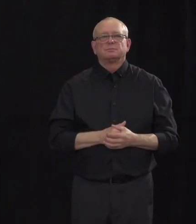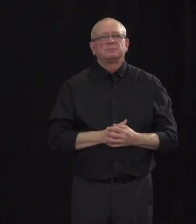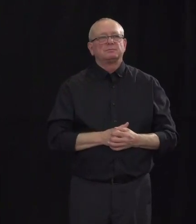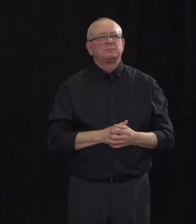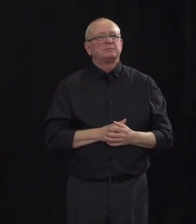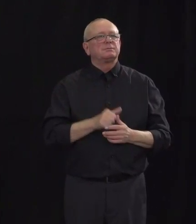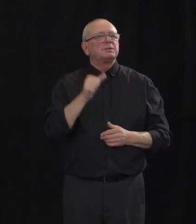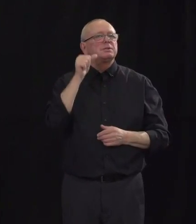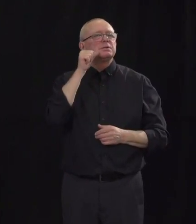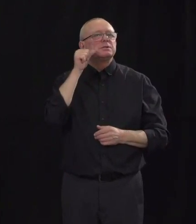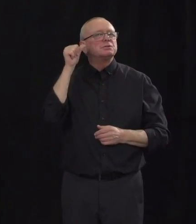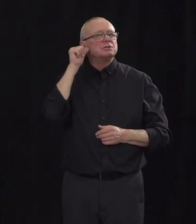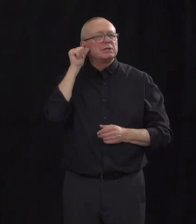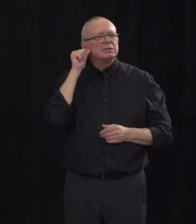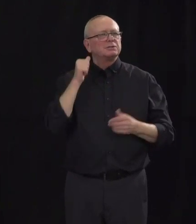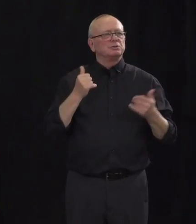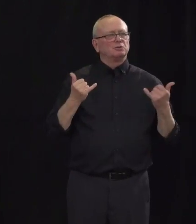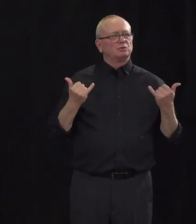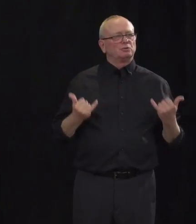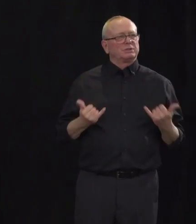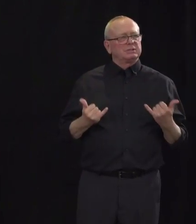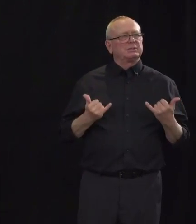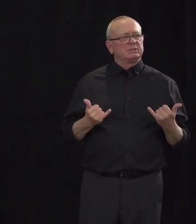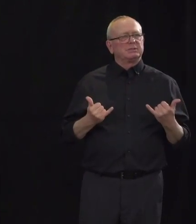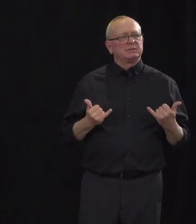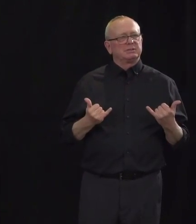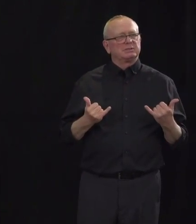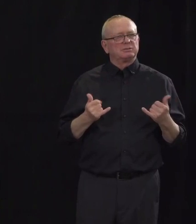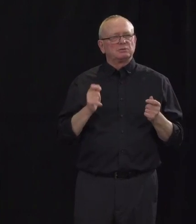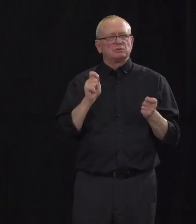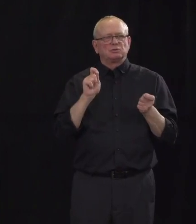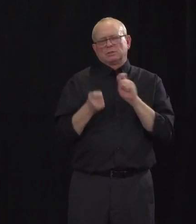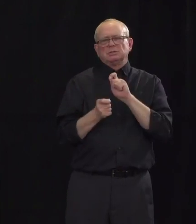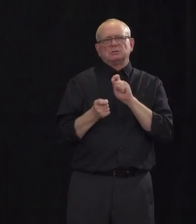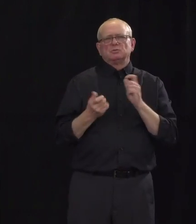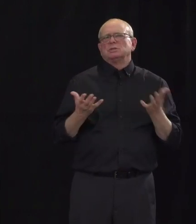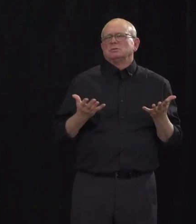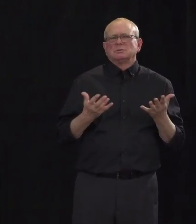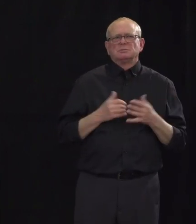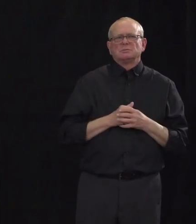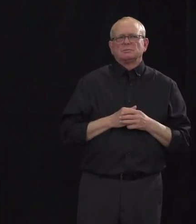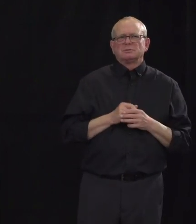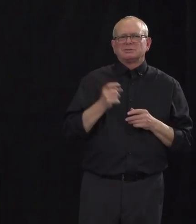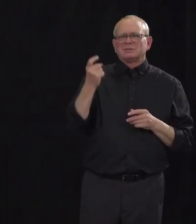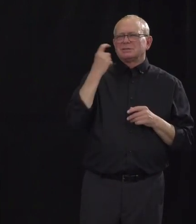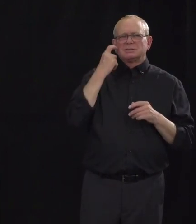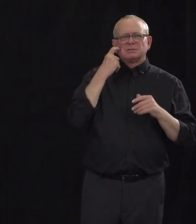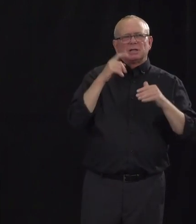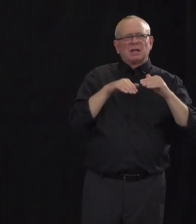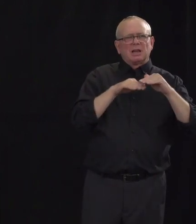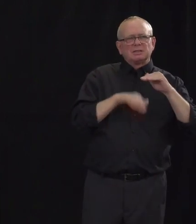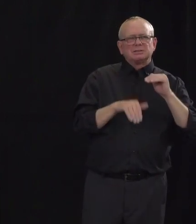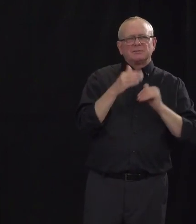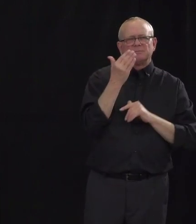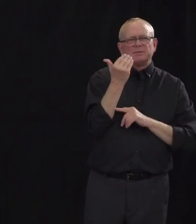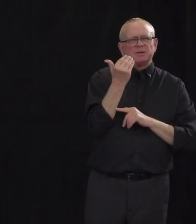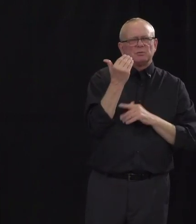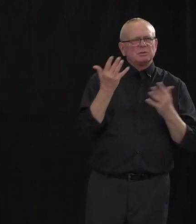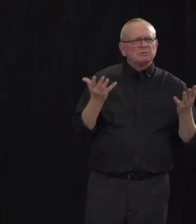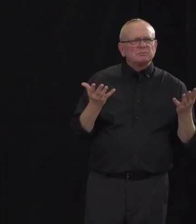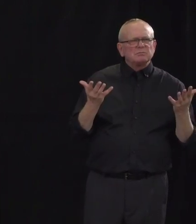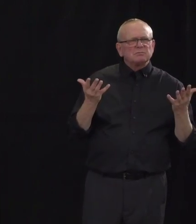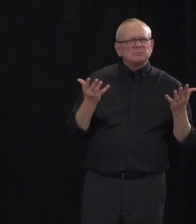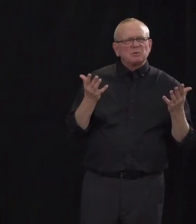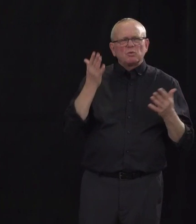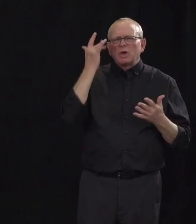in a lower limit for gatherings of people going from 50 to 15. Sure. So I think that the important thing